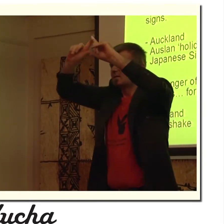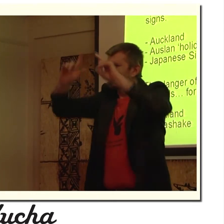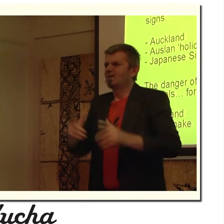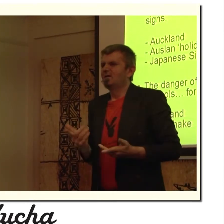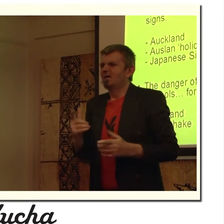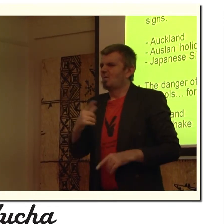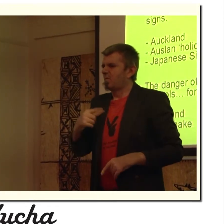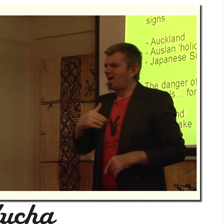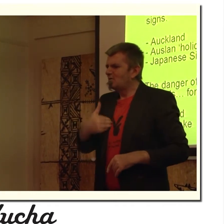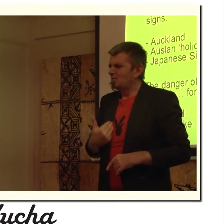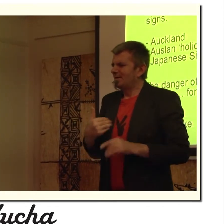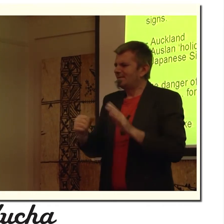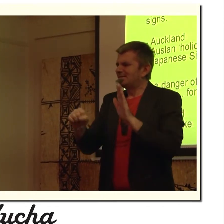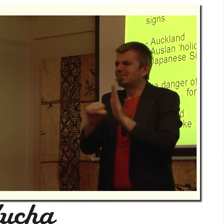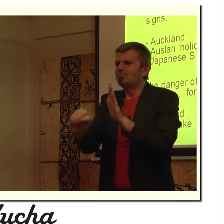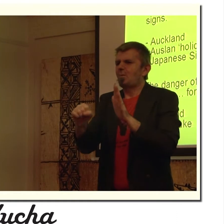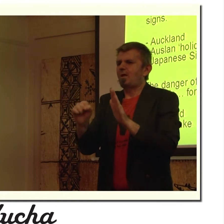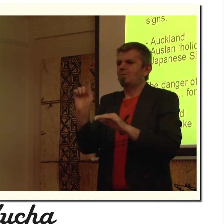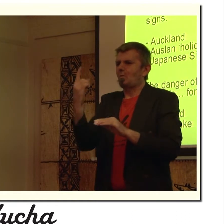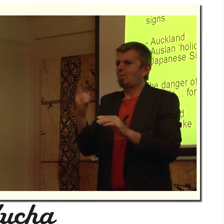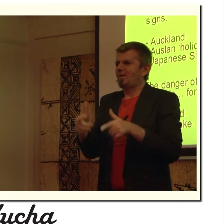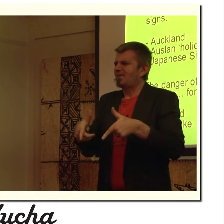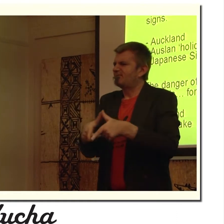HIV AIDS. And this sign,